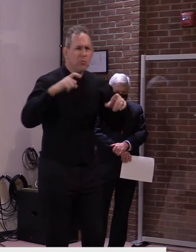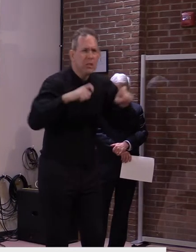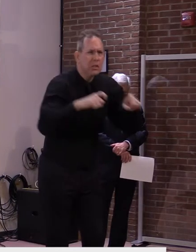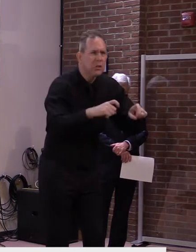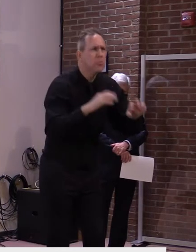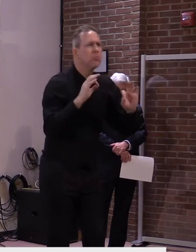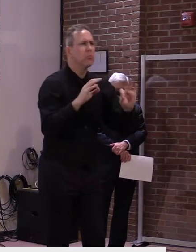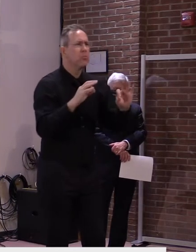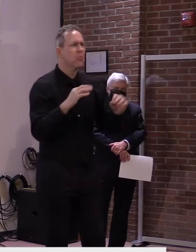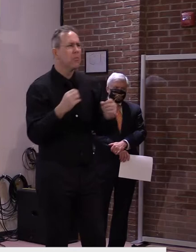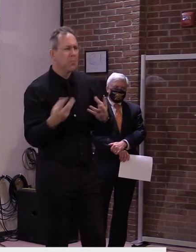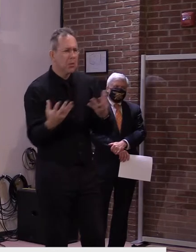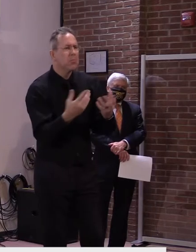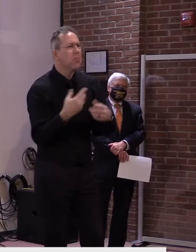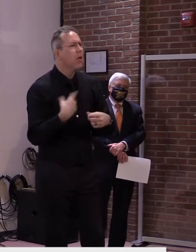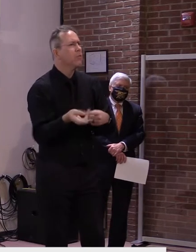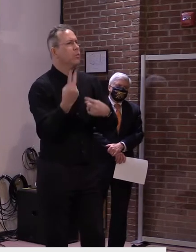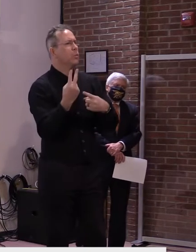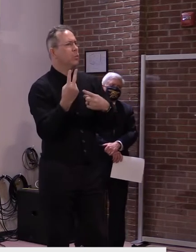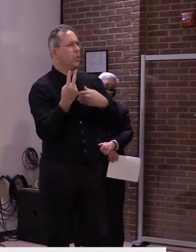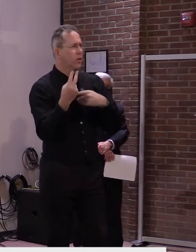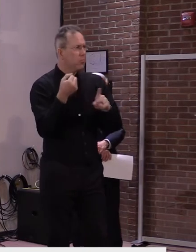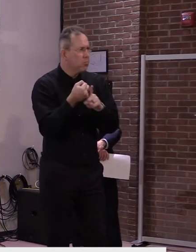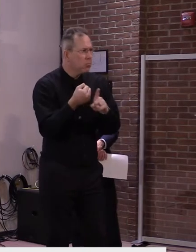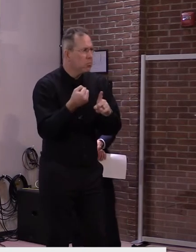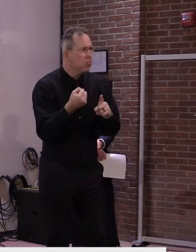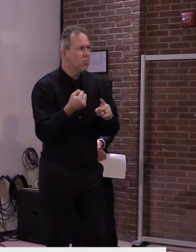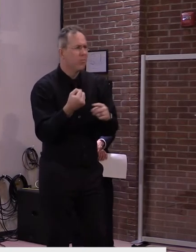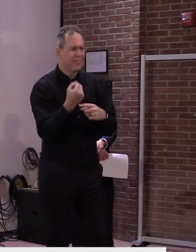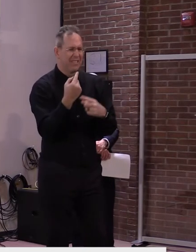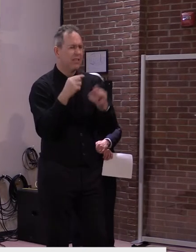rate of 0.08%,